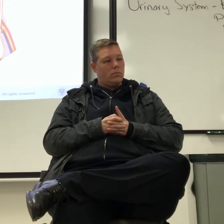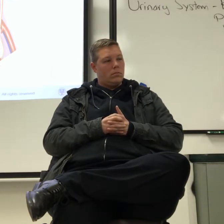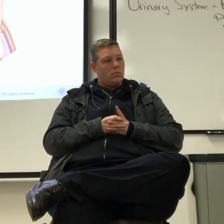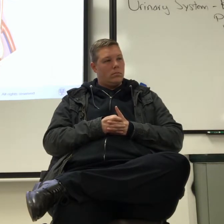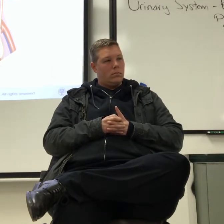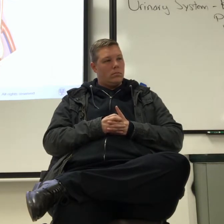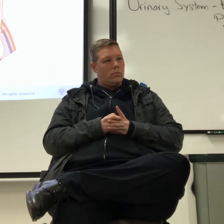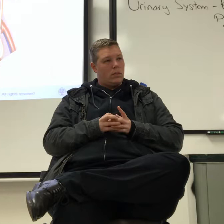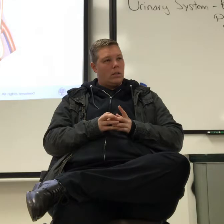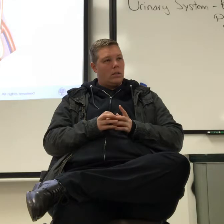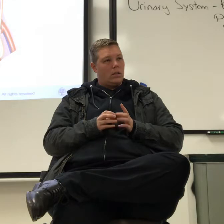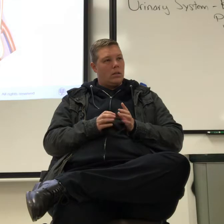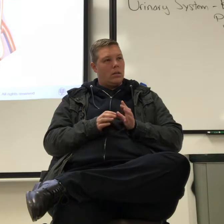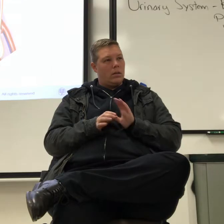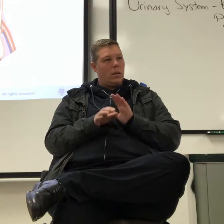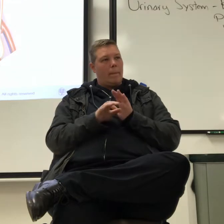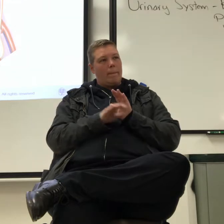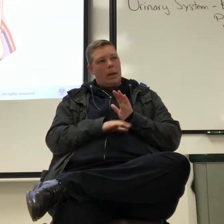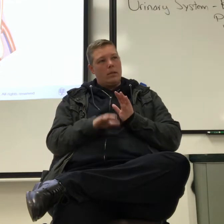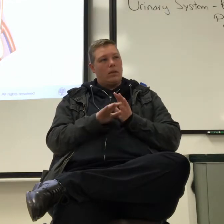becomes what we call urine.